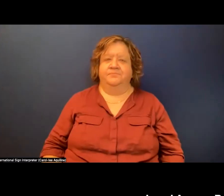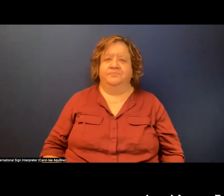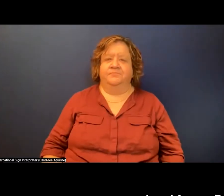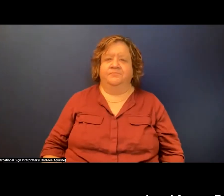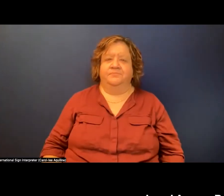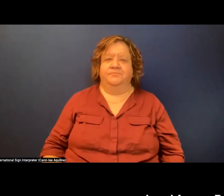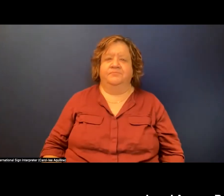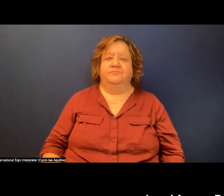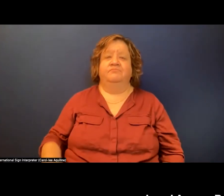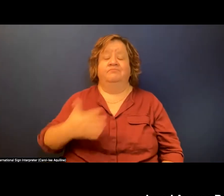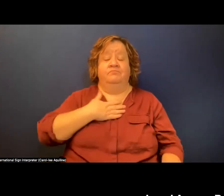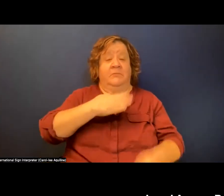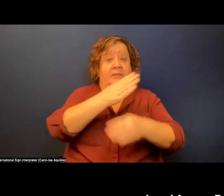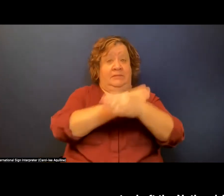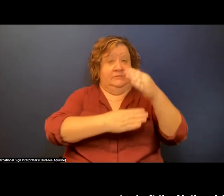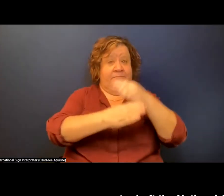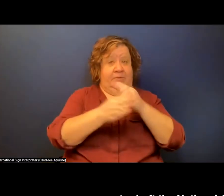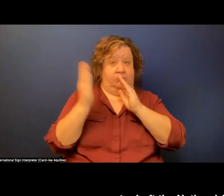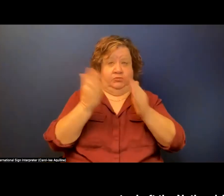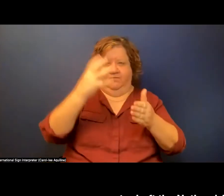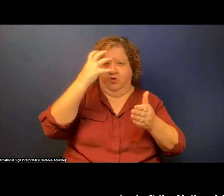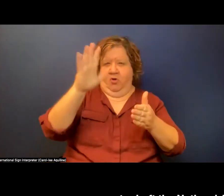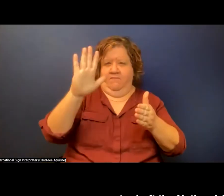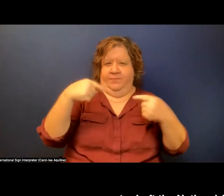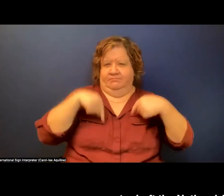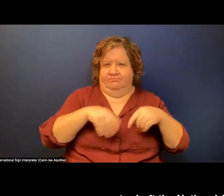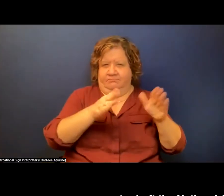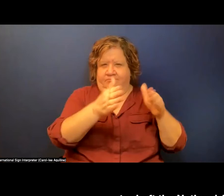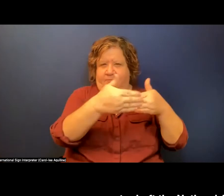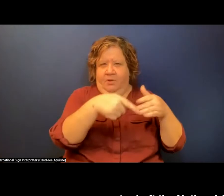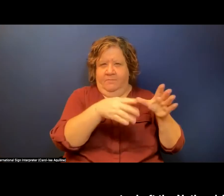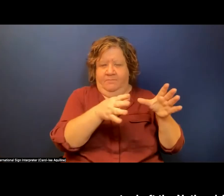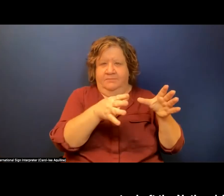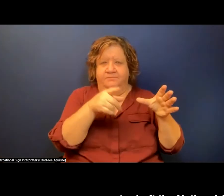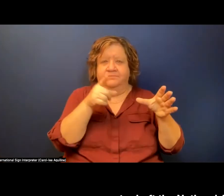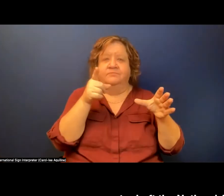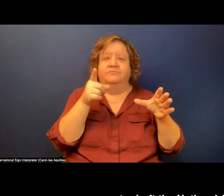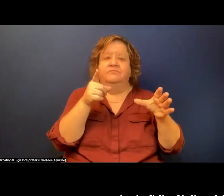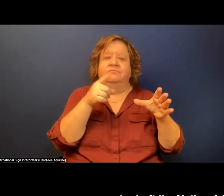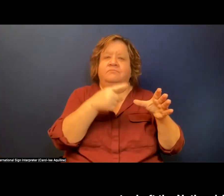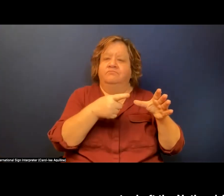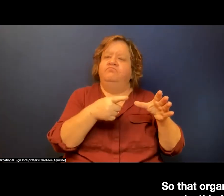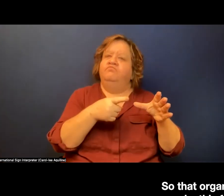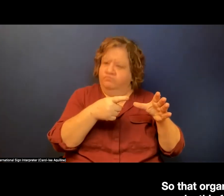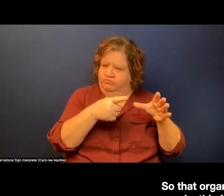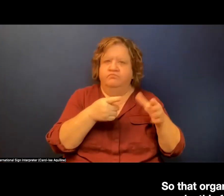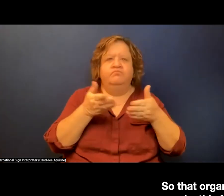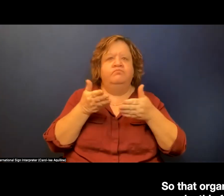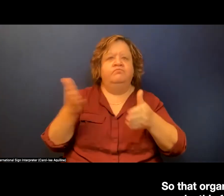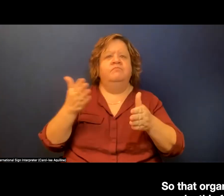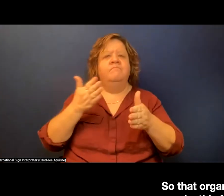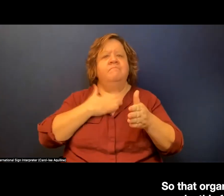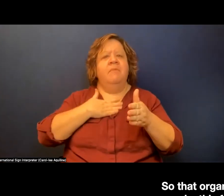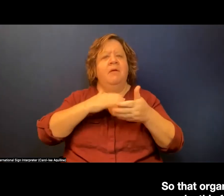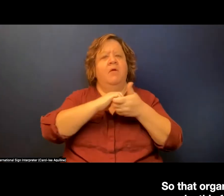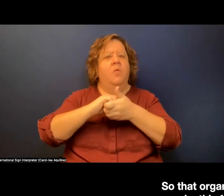they assigned Access Bangladesh Foundation to draft the National Action Plan on Disability.